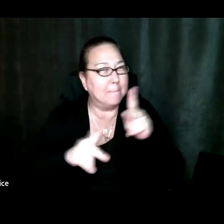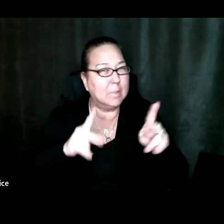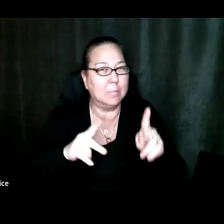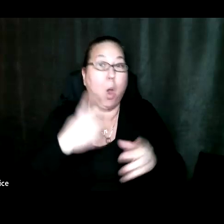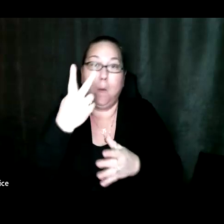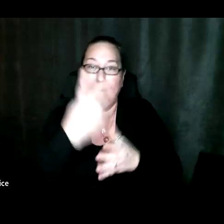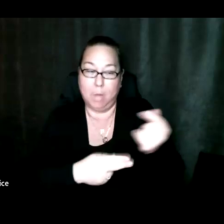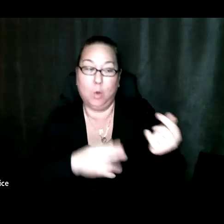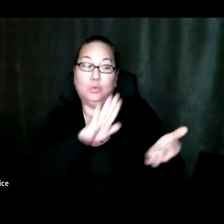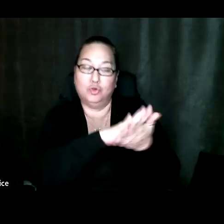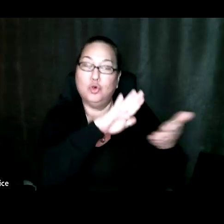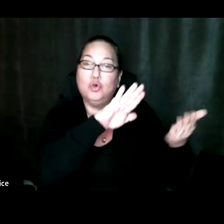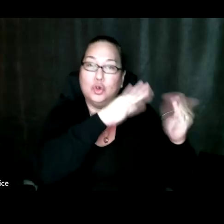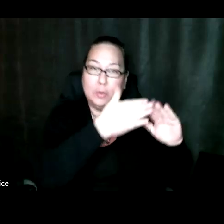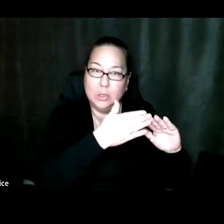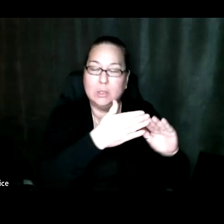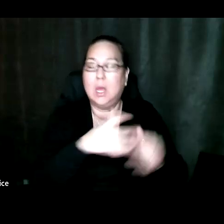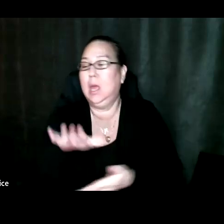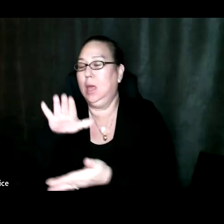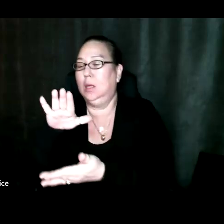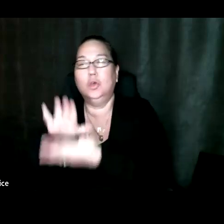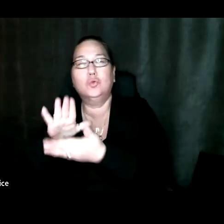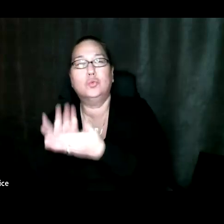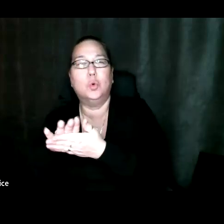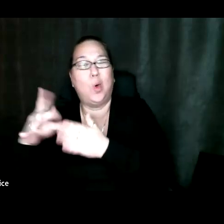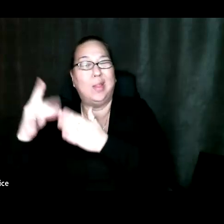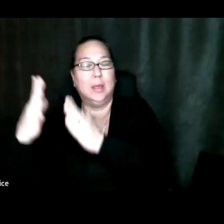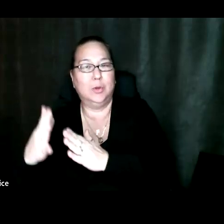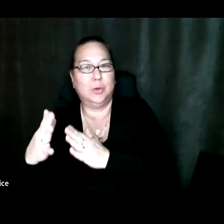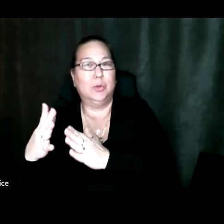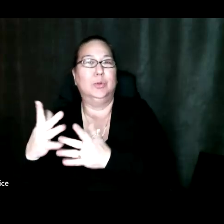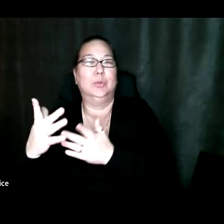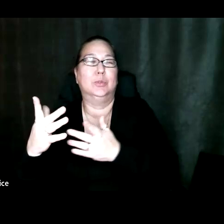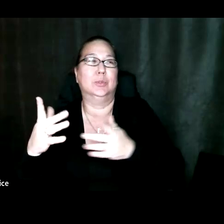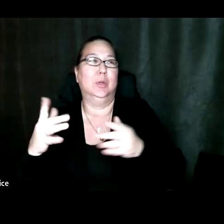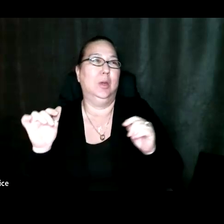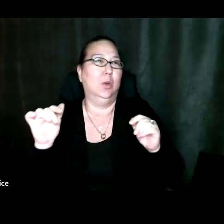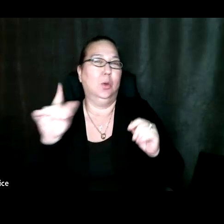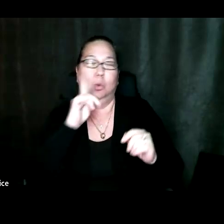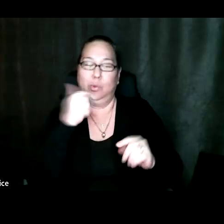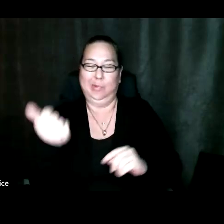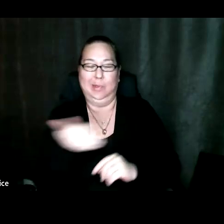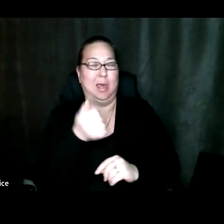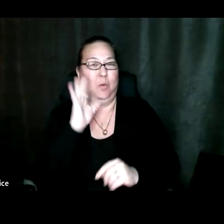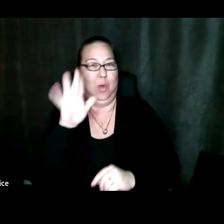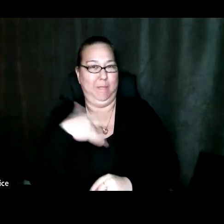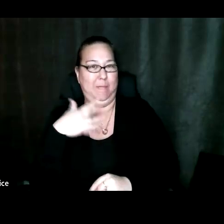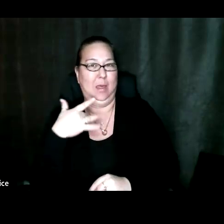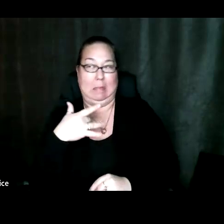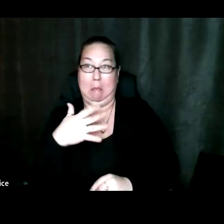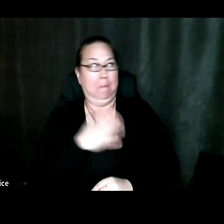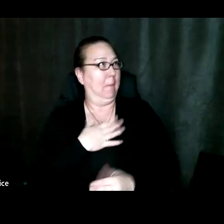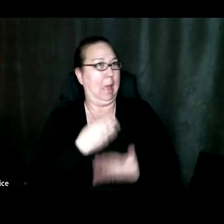school communities and school leaders and school communities, who will feel, well, my budget is being